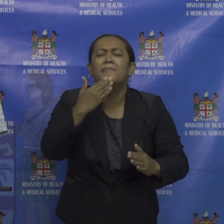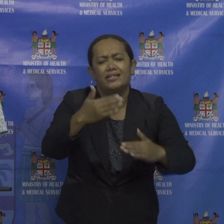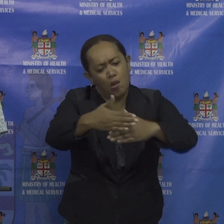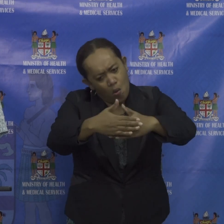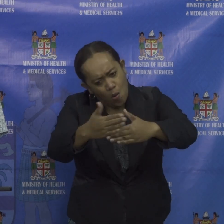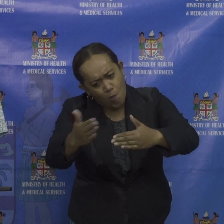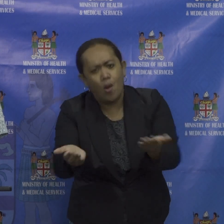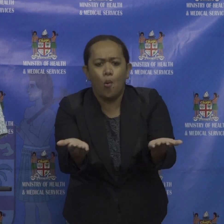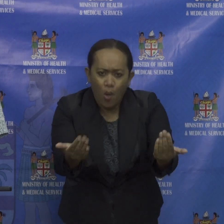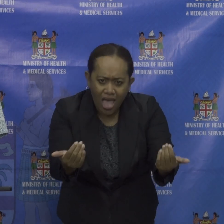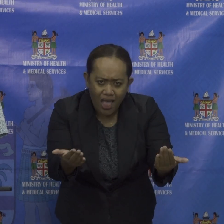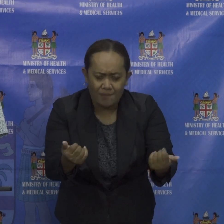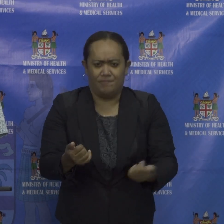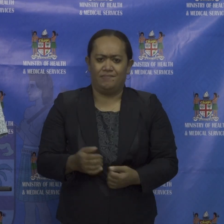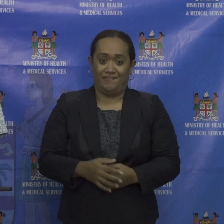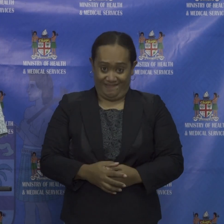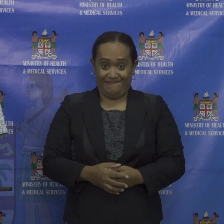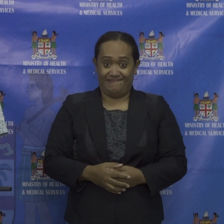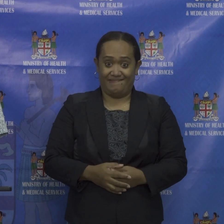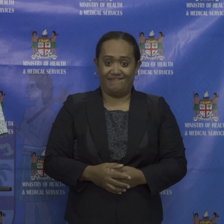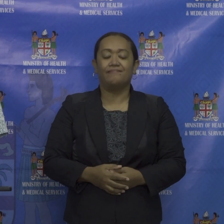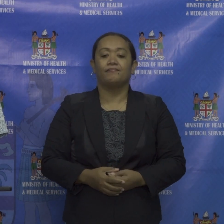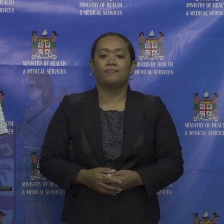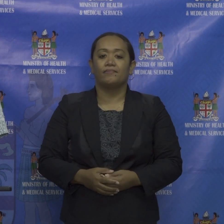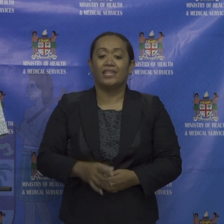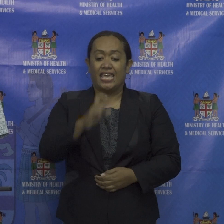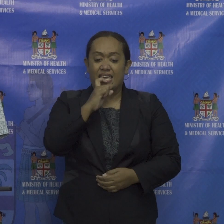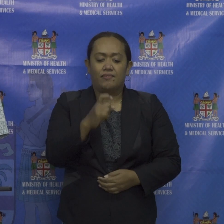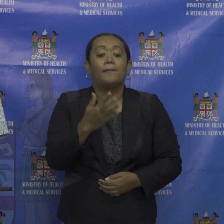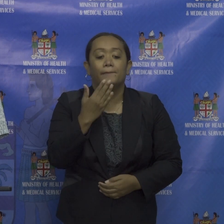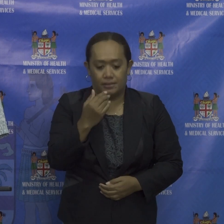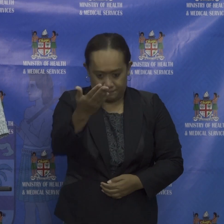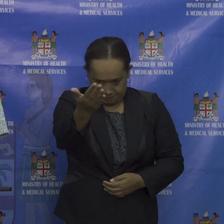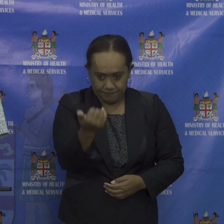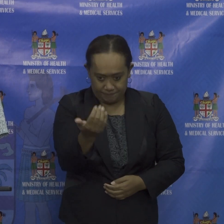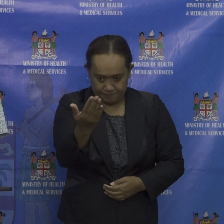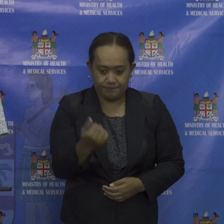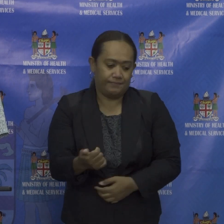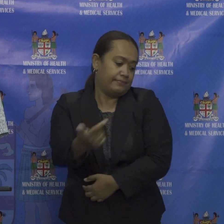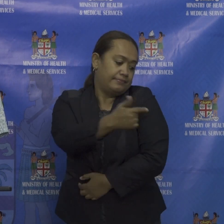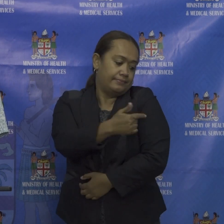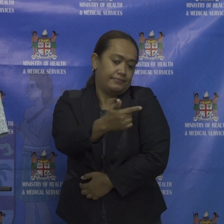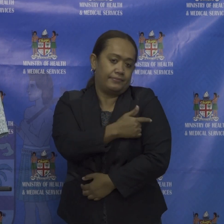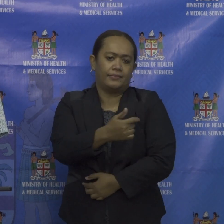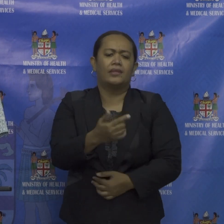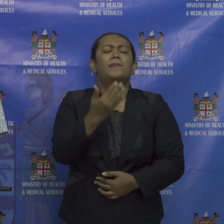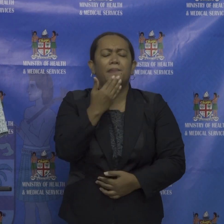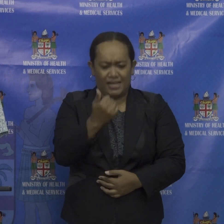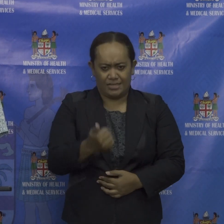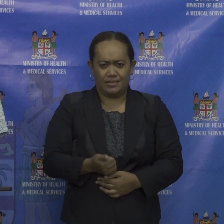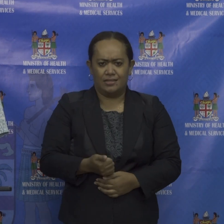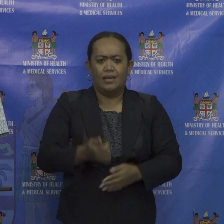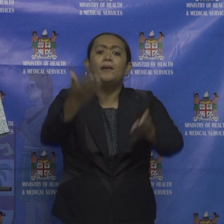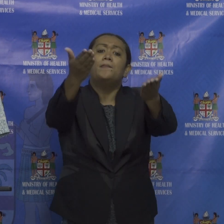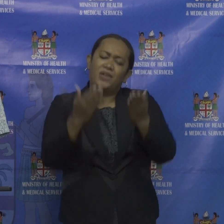And when you are asked to come out for vaccination, do remember to bring